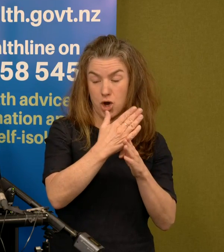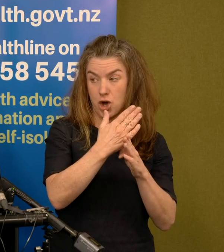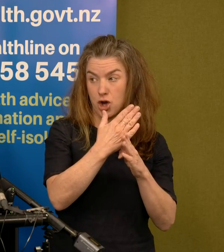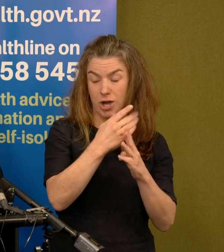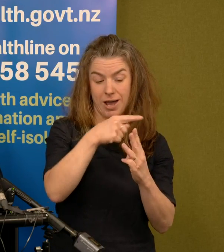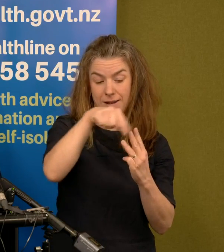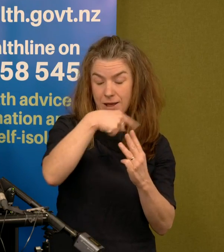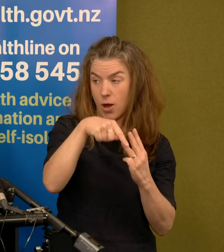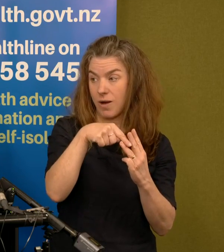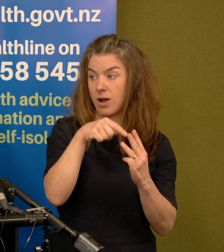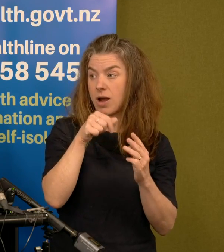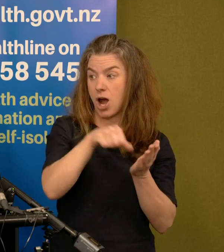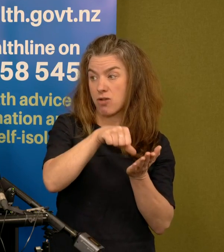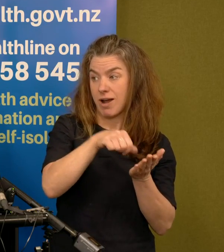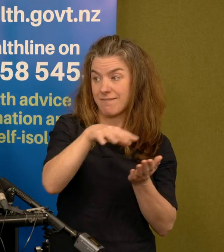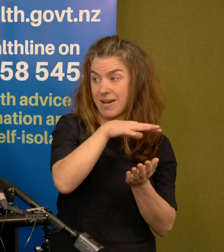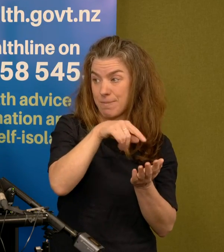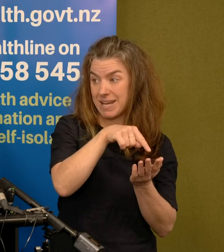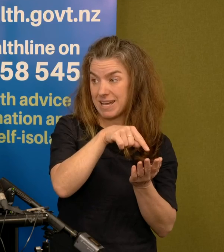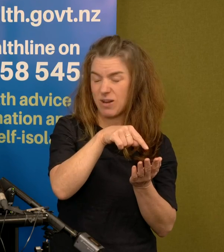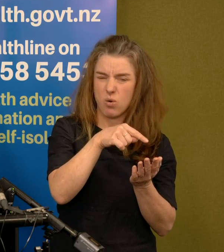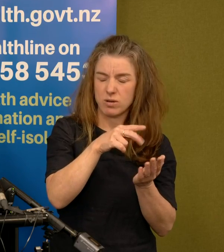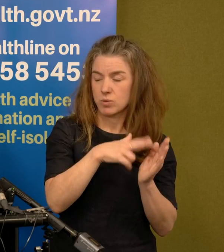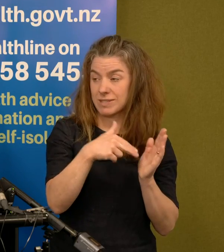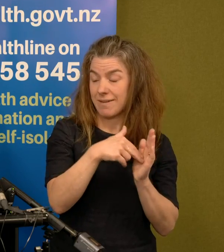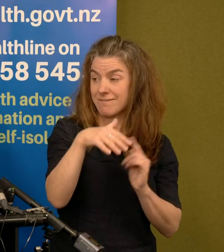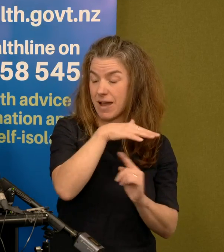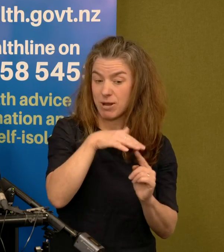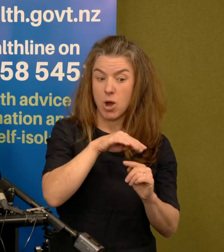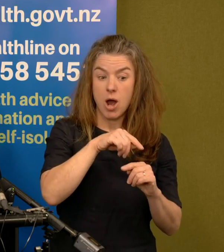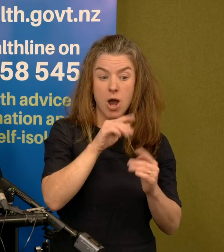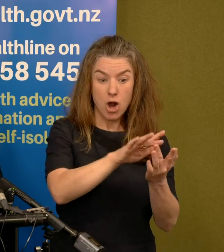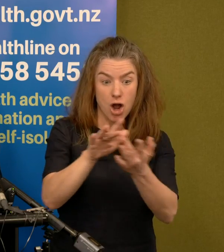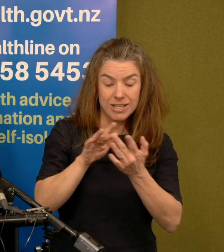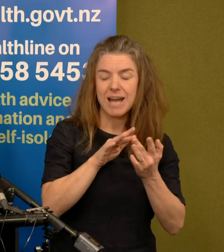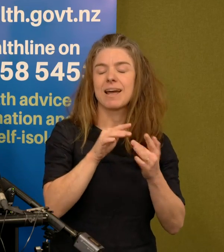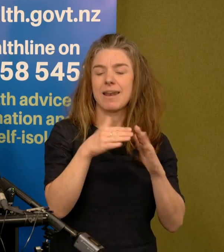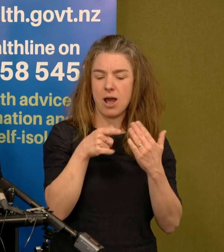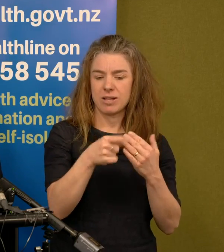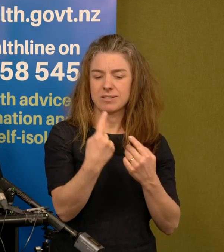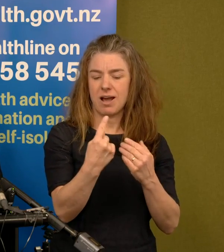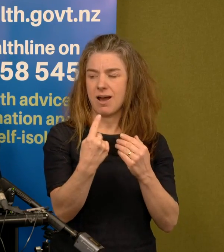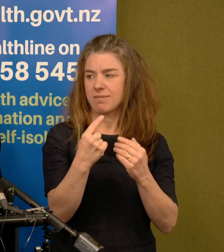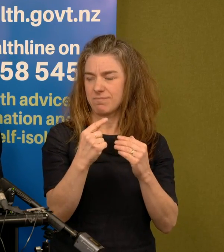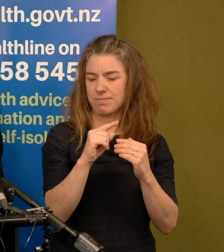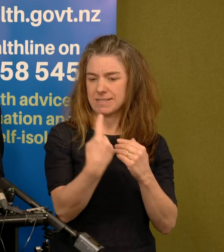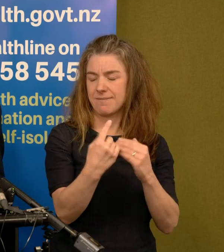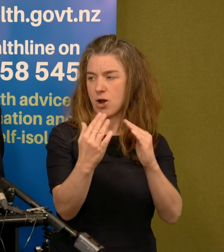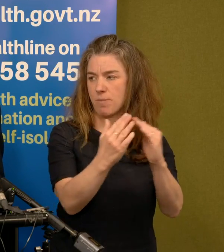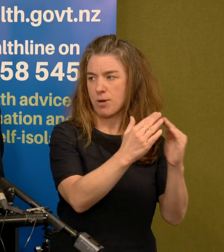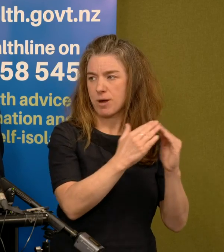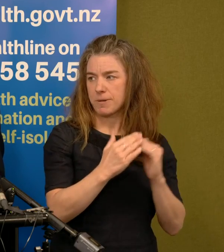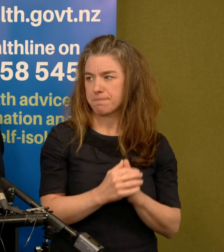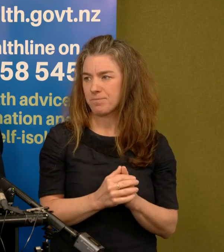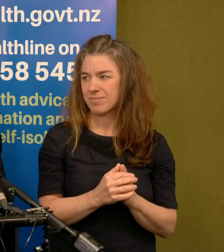who visited, and those people are all in self-isolation now. Again, this is consistent with what the WHO mission